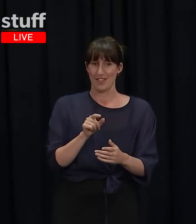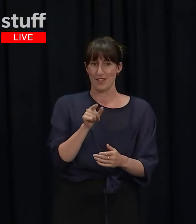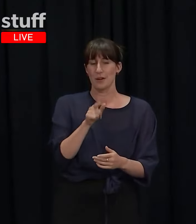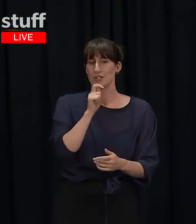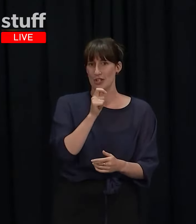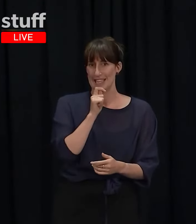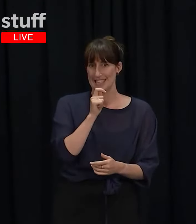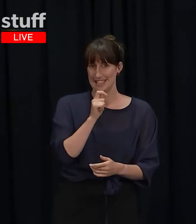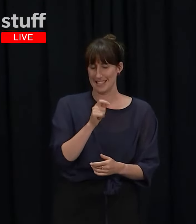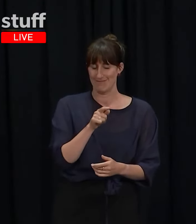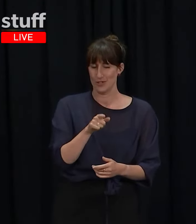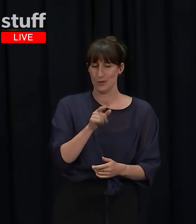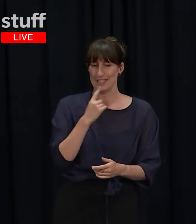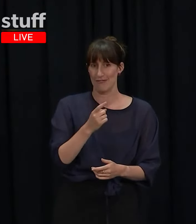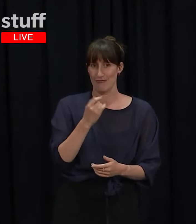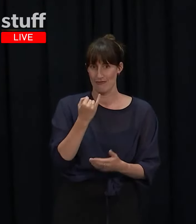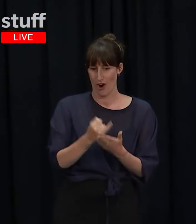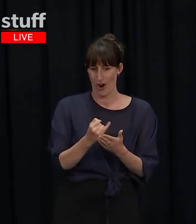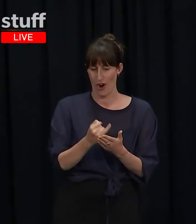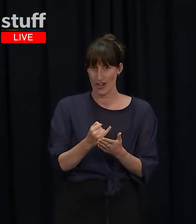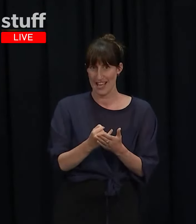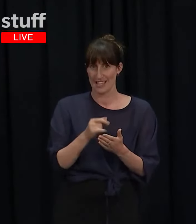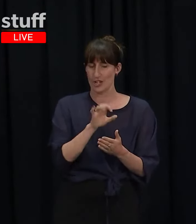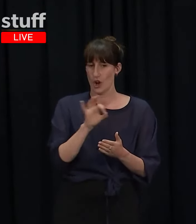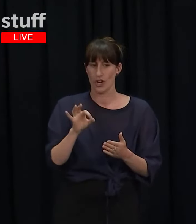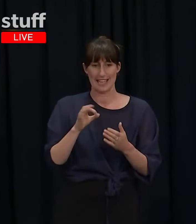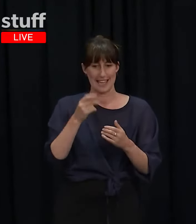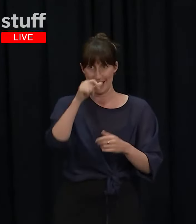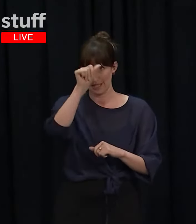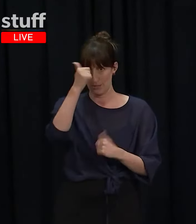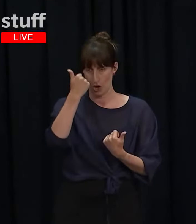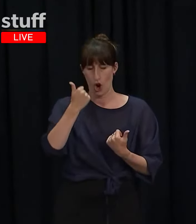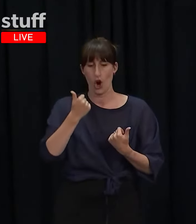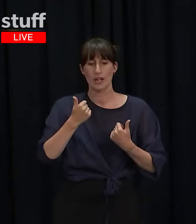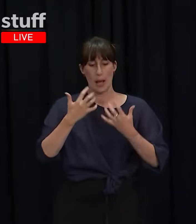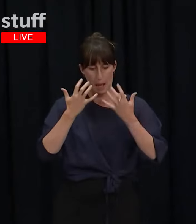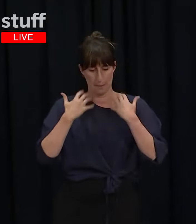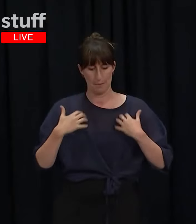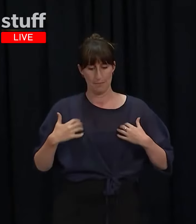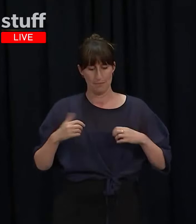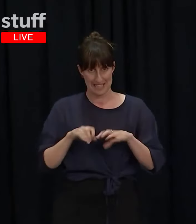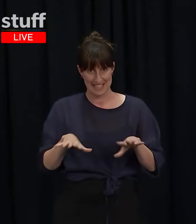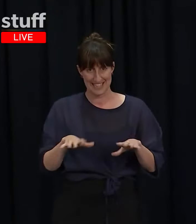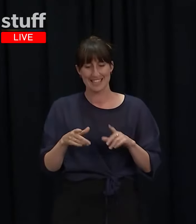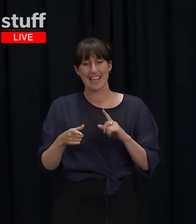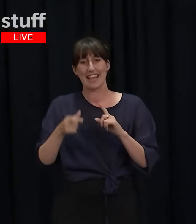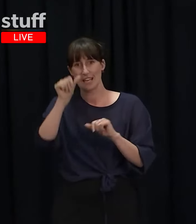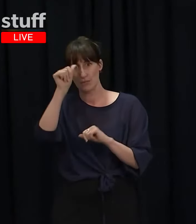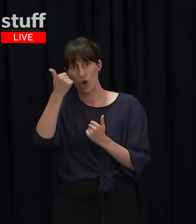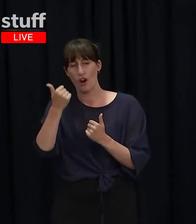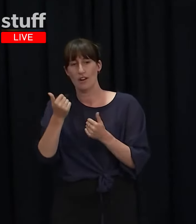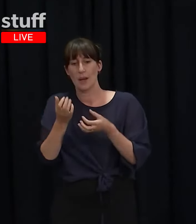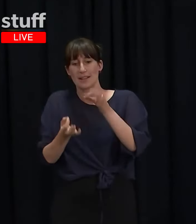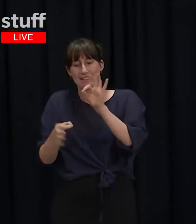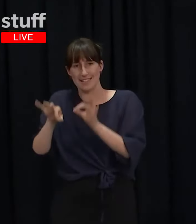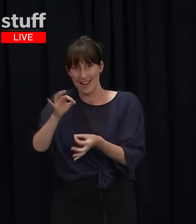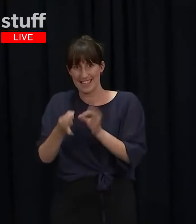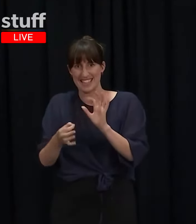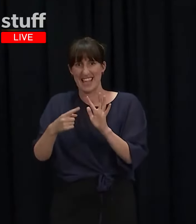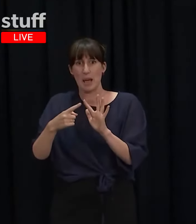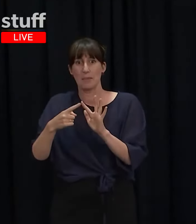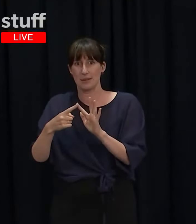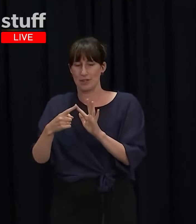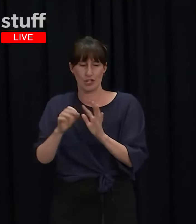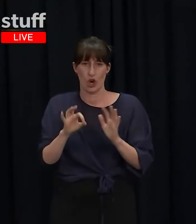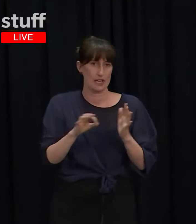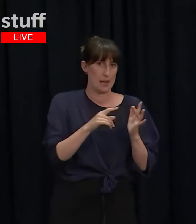that as his view he's expressed from Melbourne, and my understanding is I think he's given that advice to his parents.